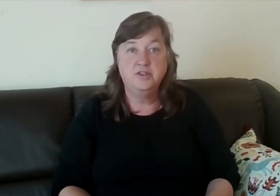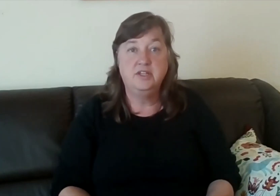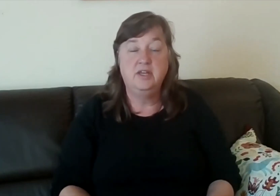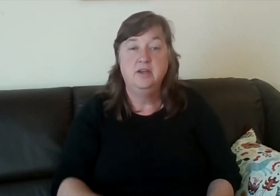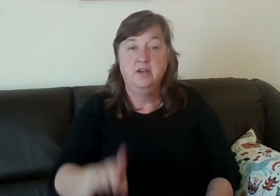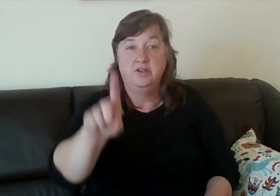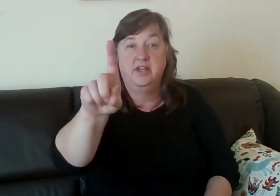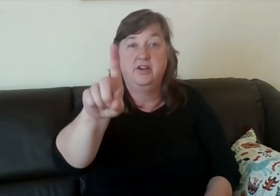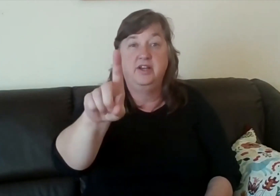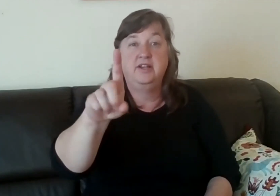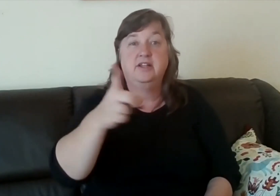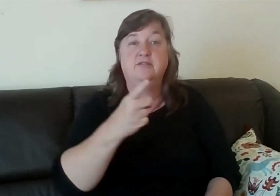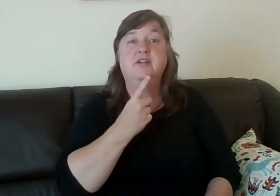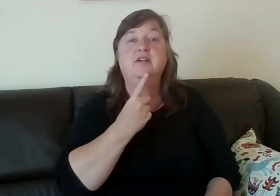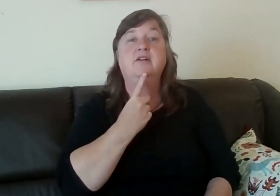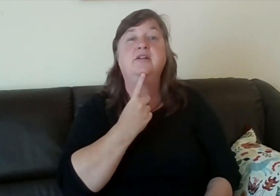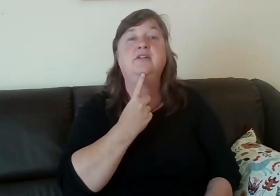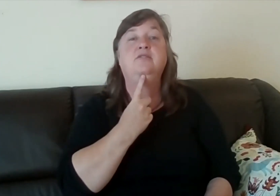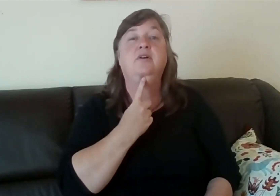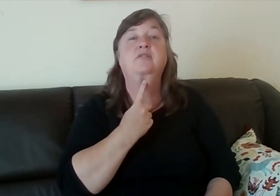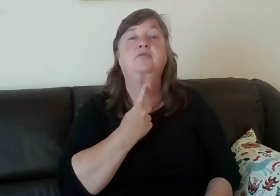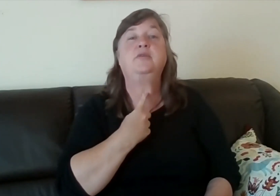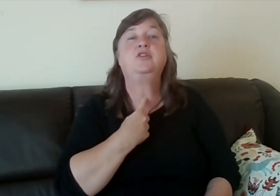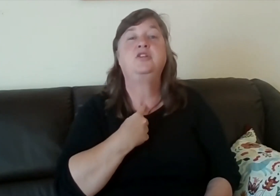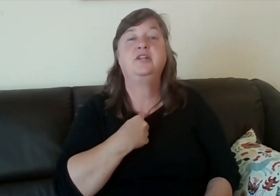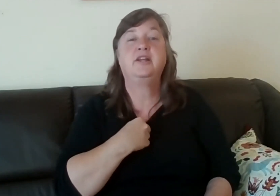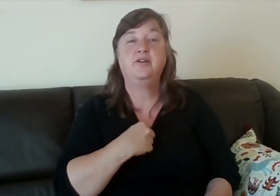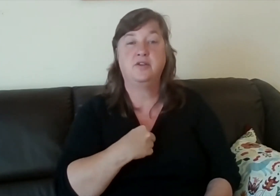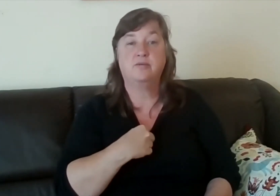Thirsty. You take your index finger and draw it from your chin down your throat.